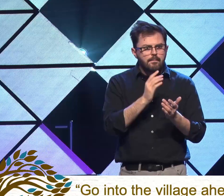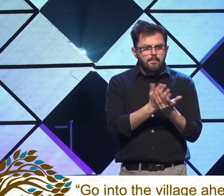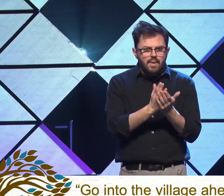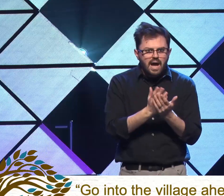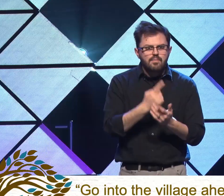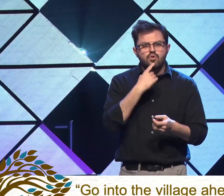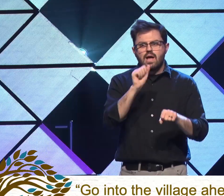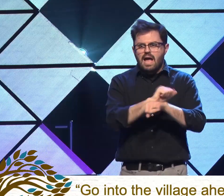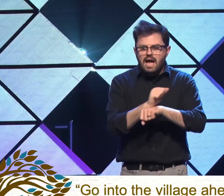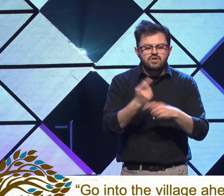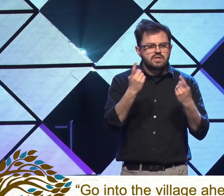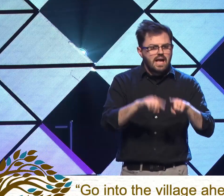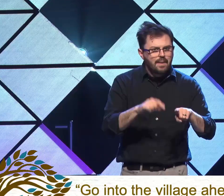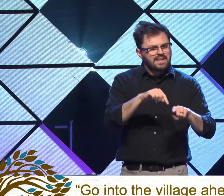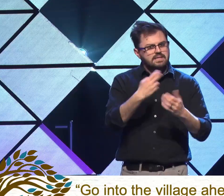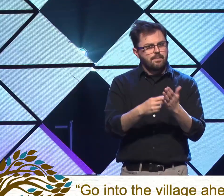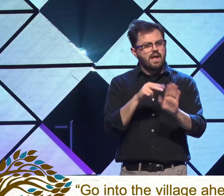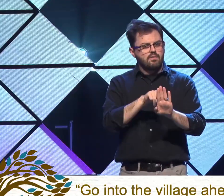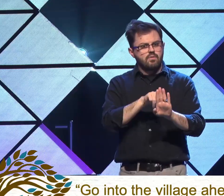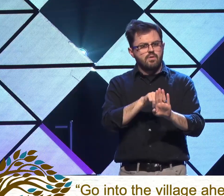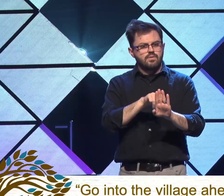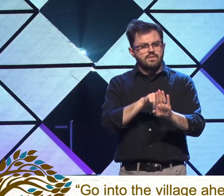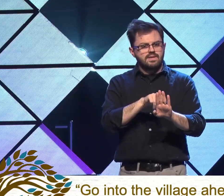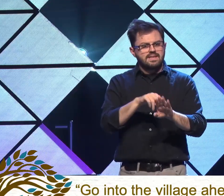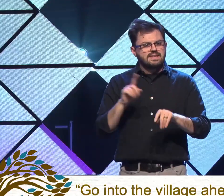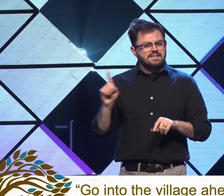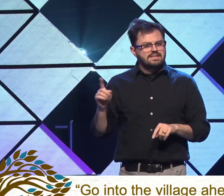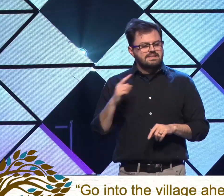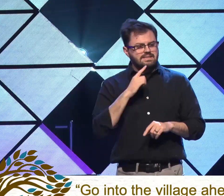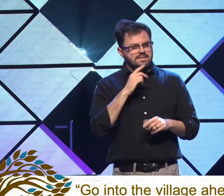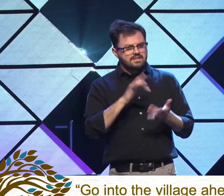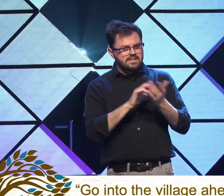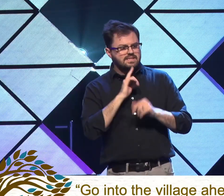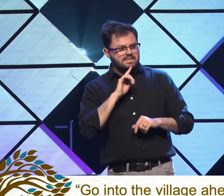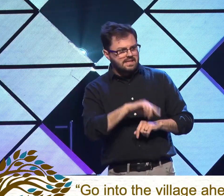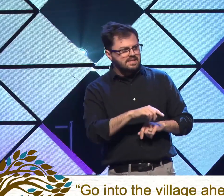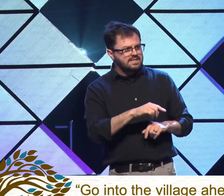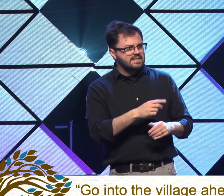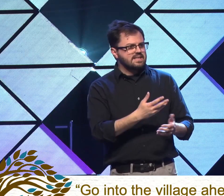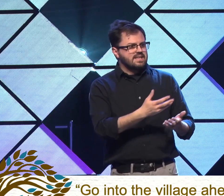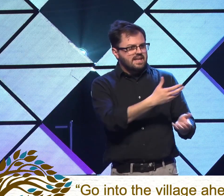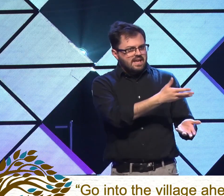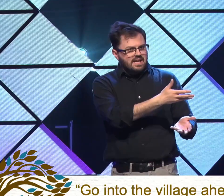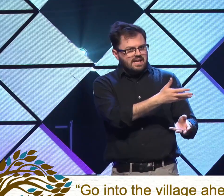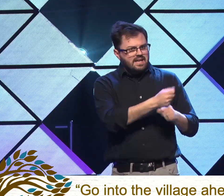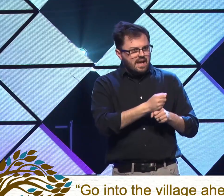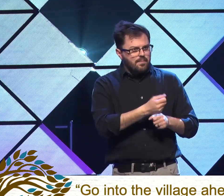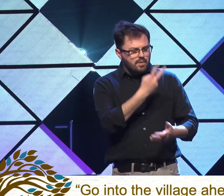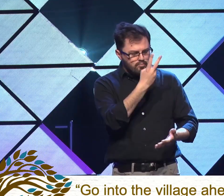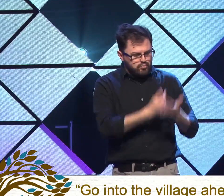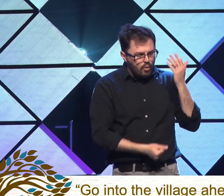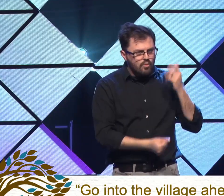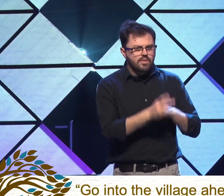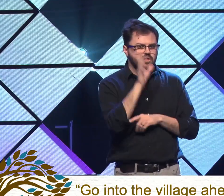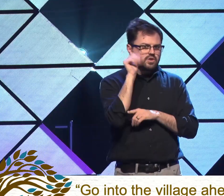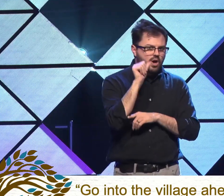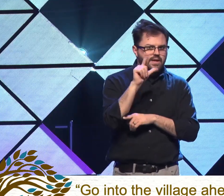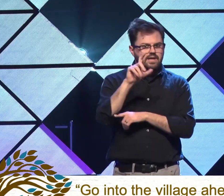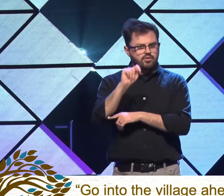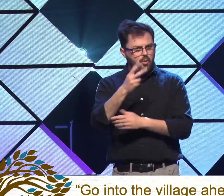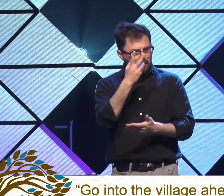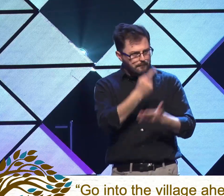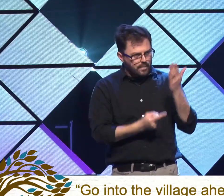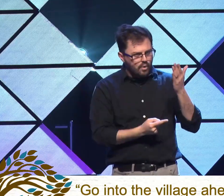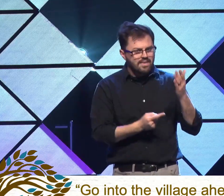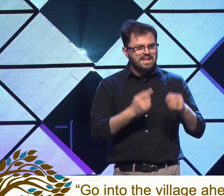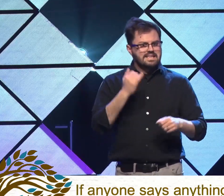okay? So here's the thing. He goes, get me both. Get me the donkey and the colt. Bring them both. And if anyone